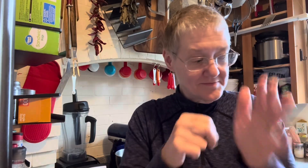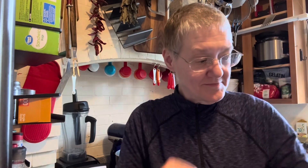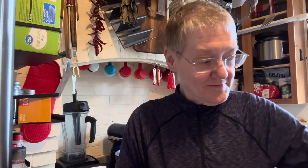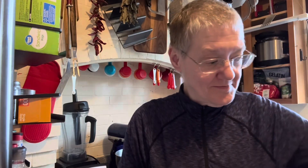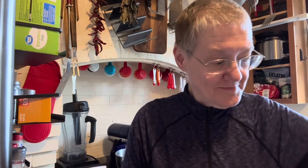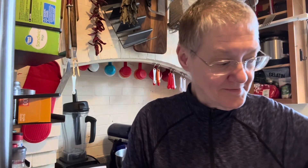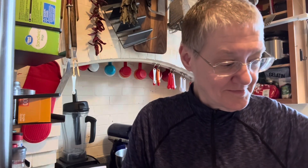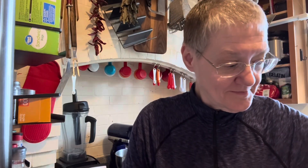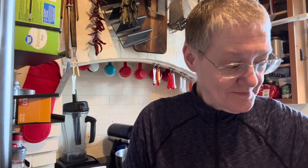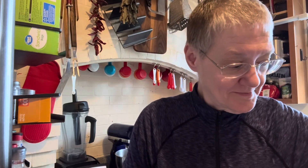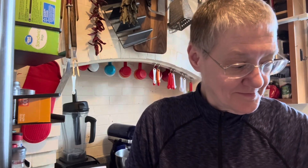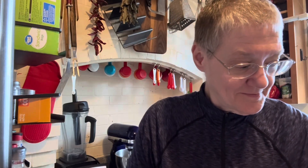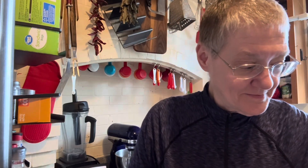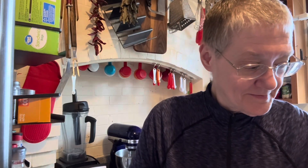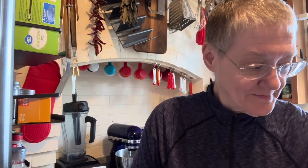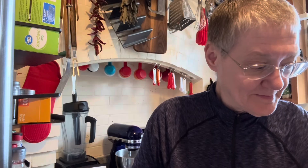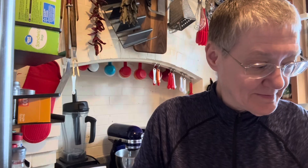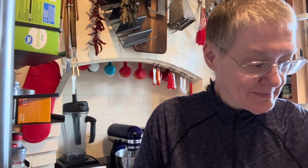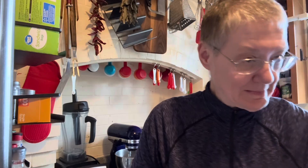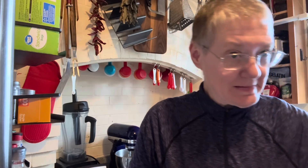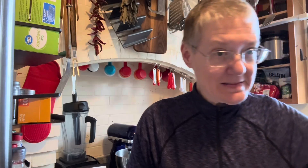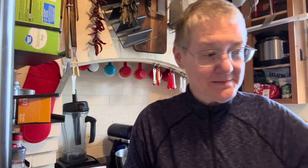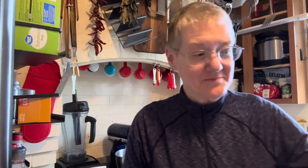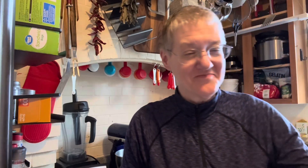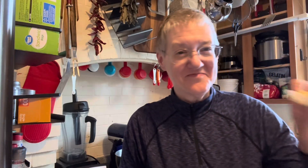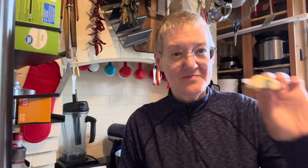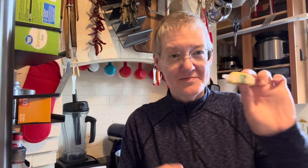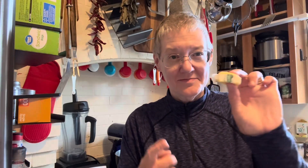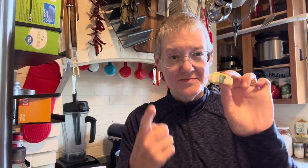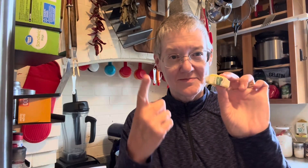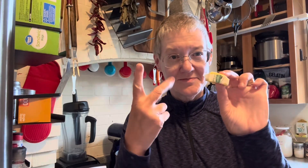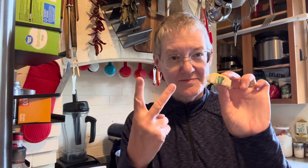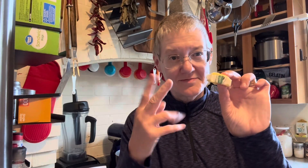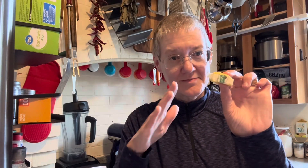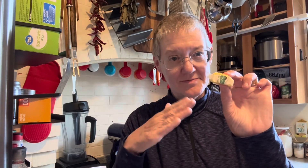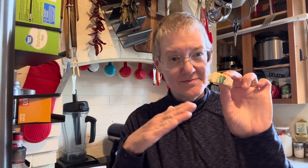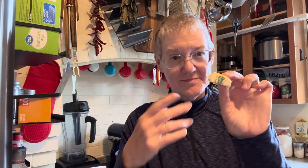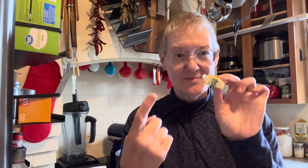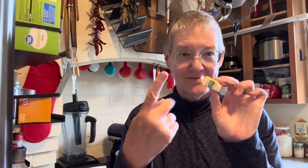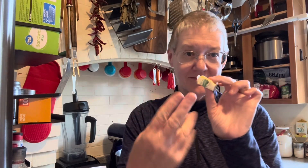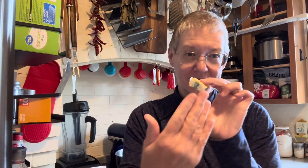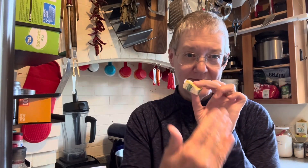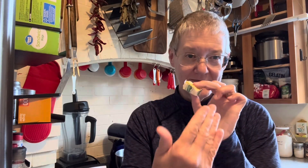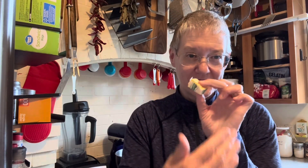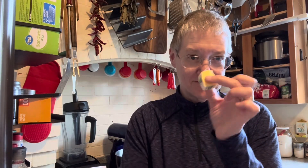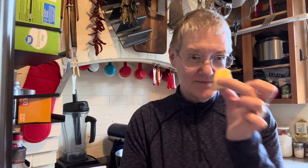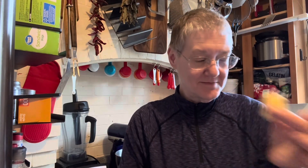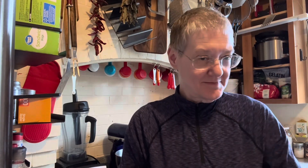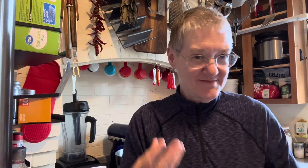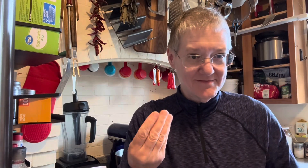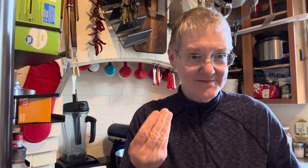We're going to use half a tablespoon of butter for each tortilla. It's really soft.